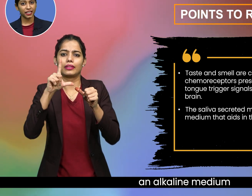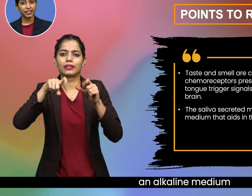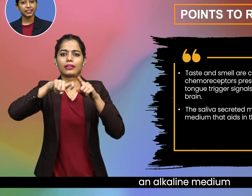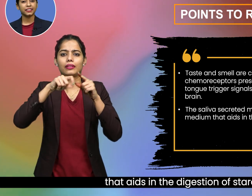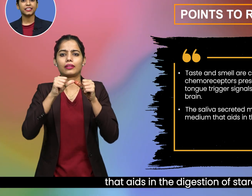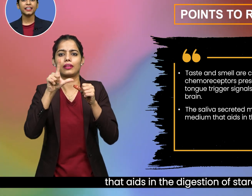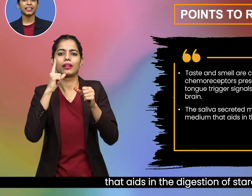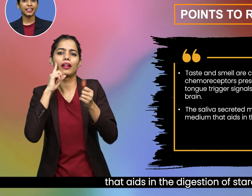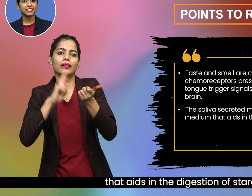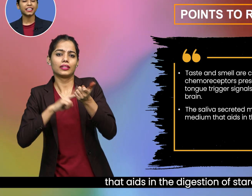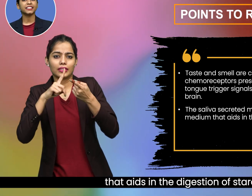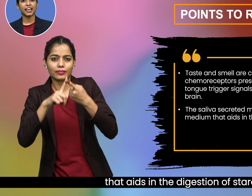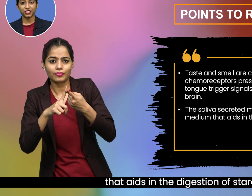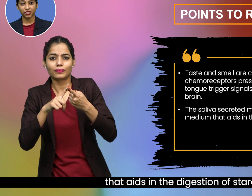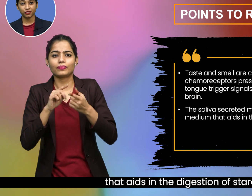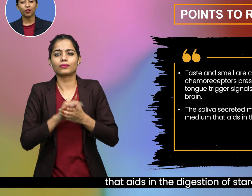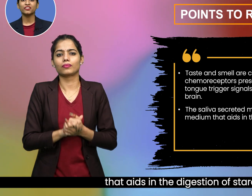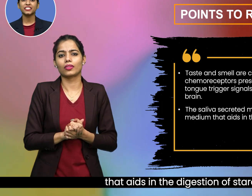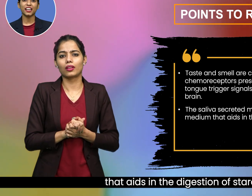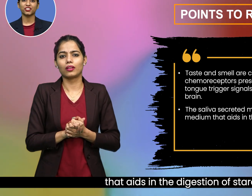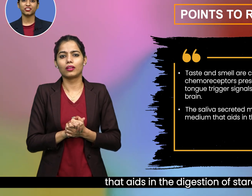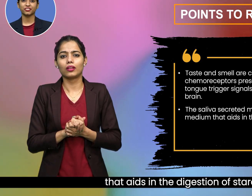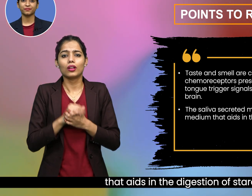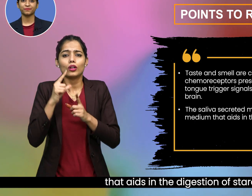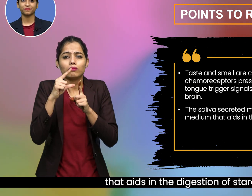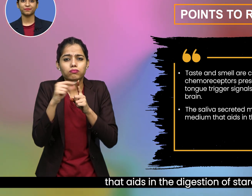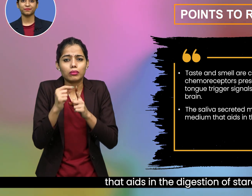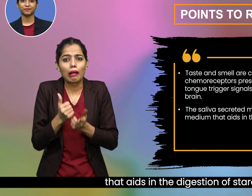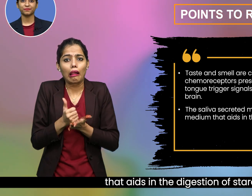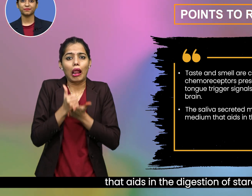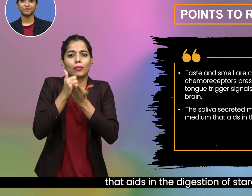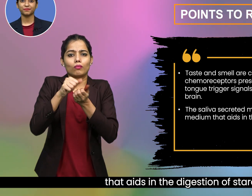medium that aids in the digestion of starch.